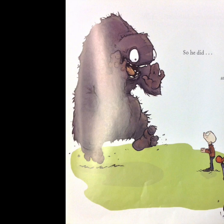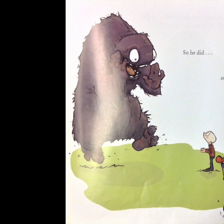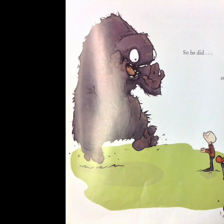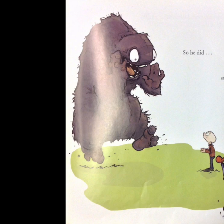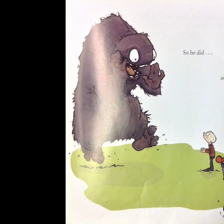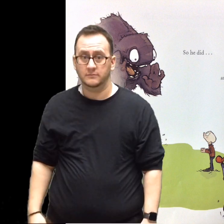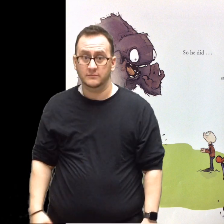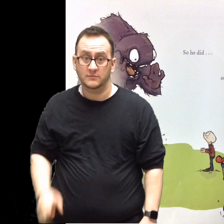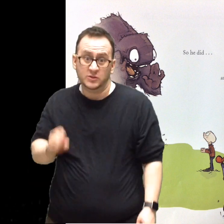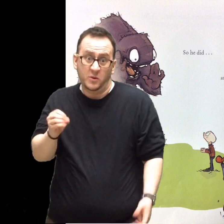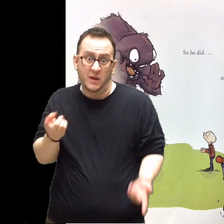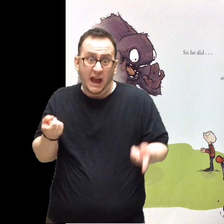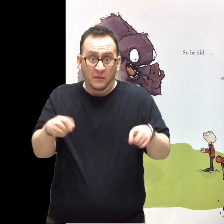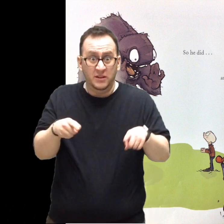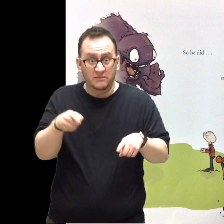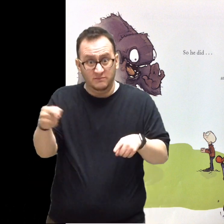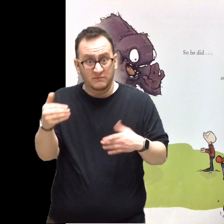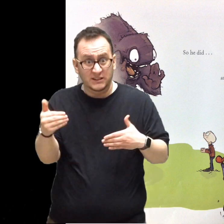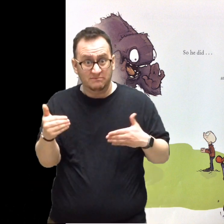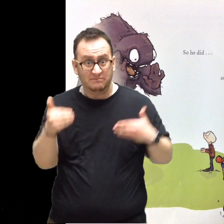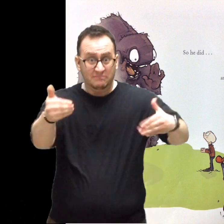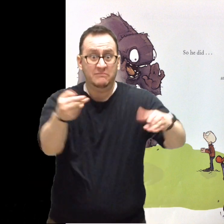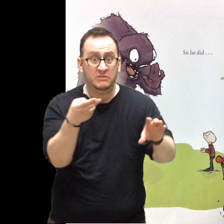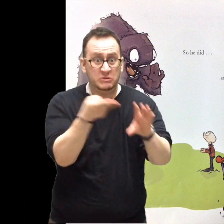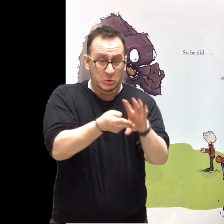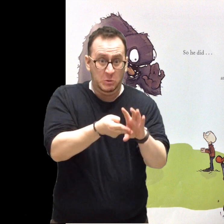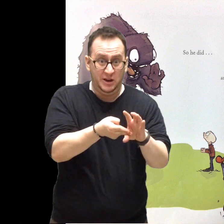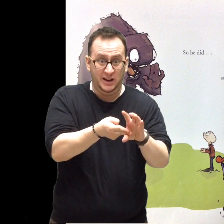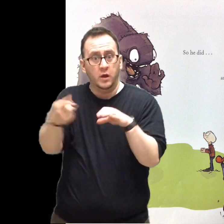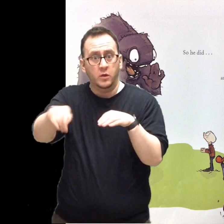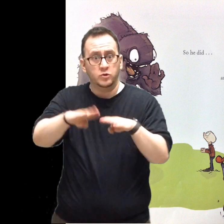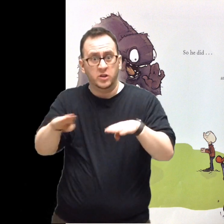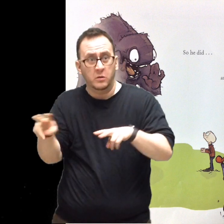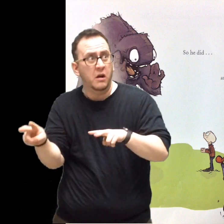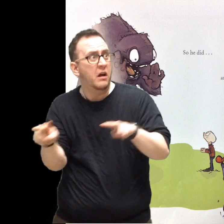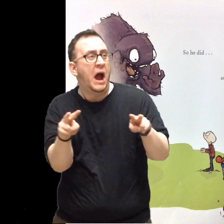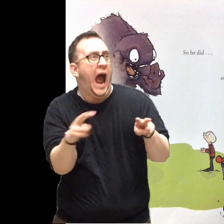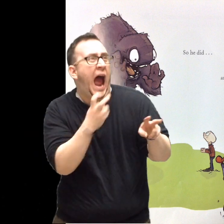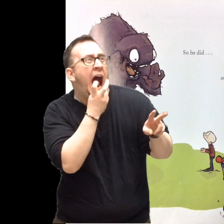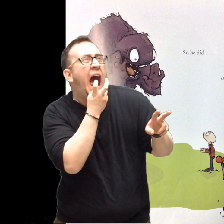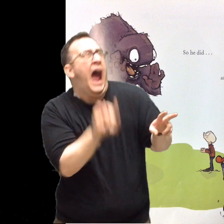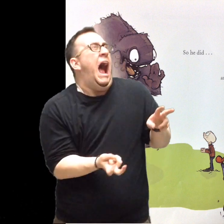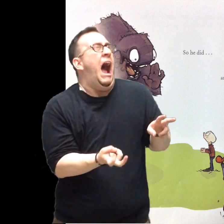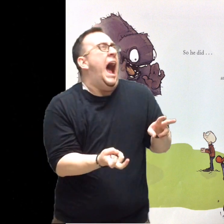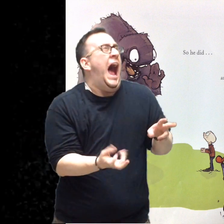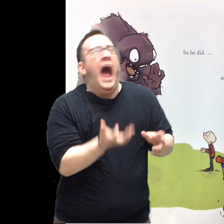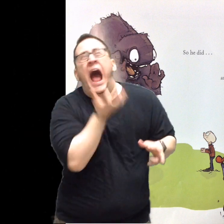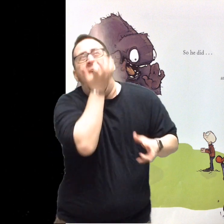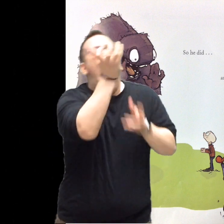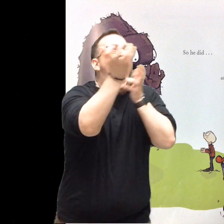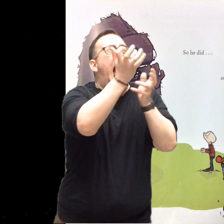with wide eyes. So he did, and they all ran away.